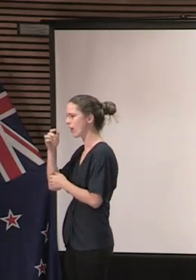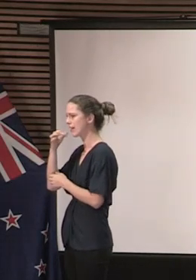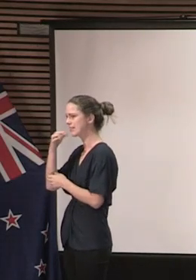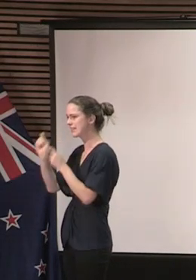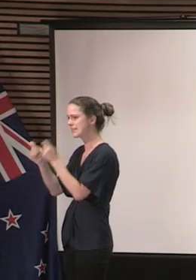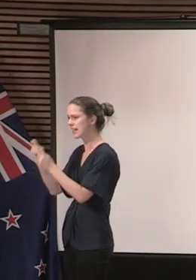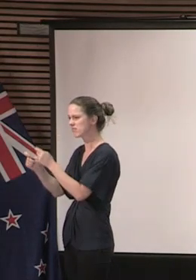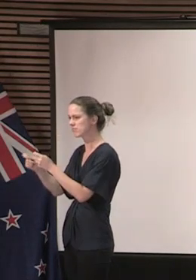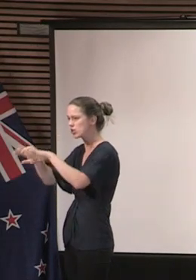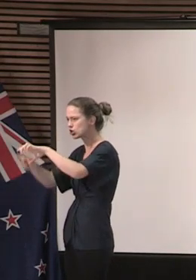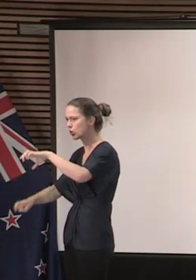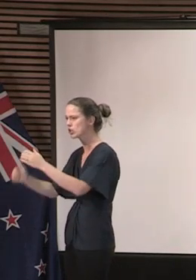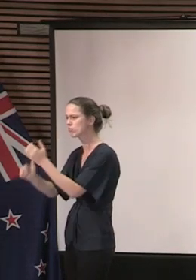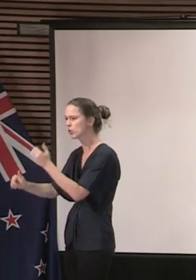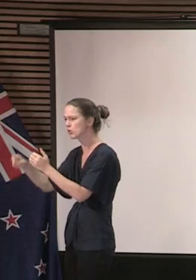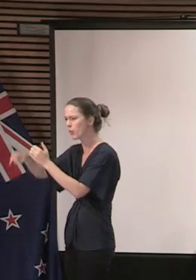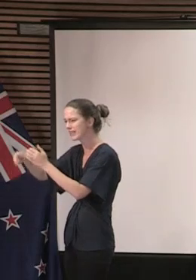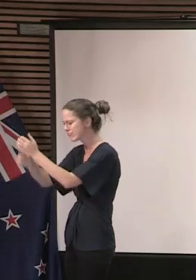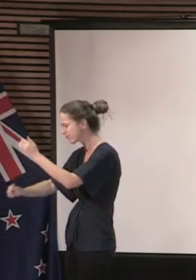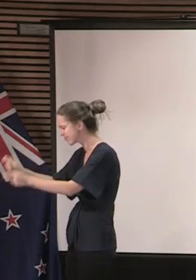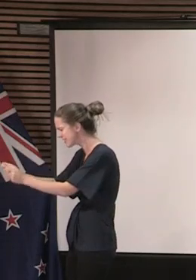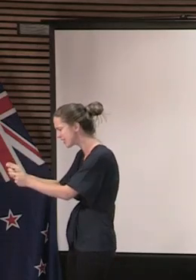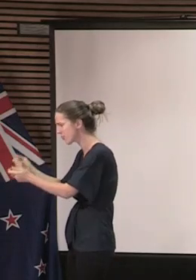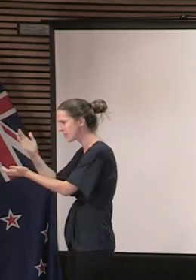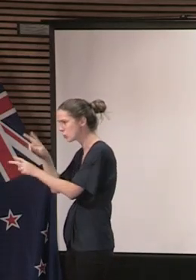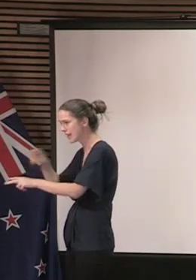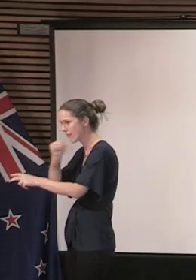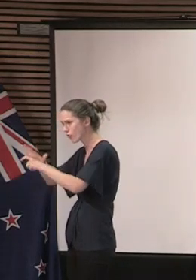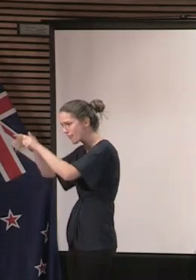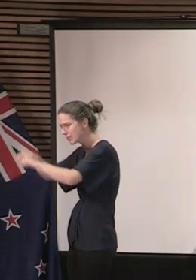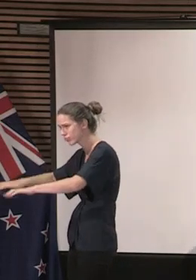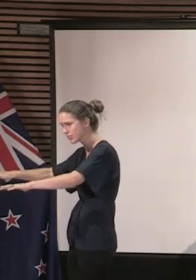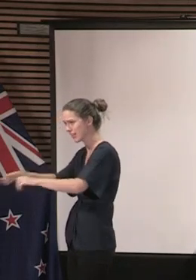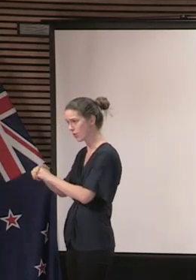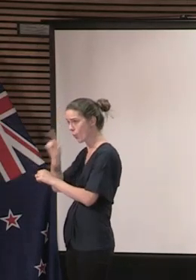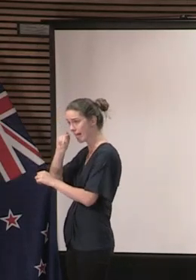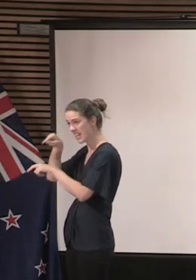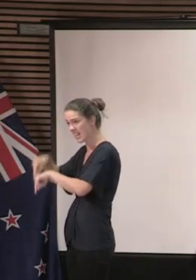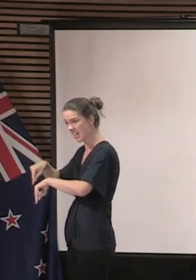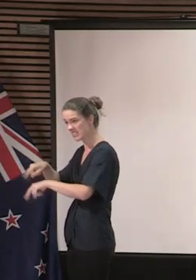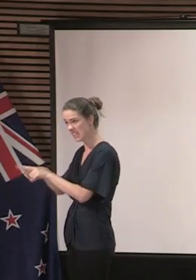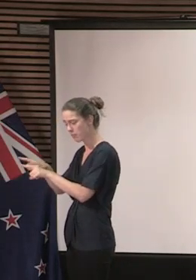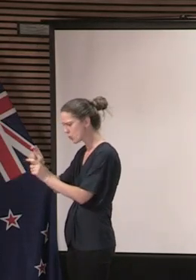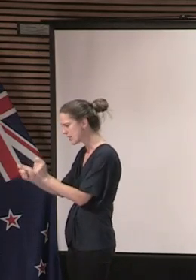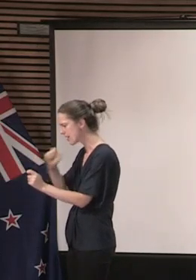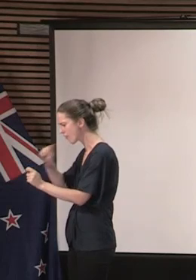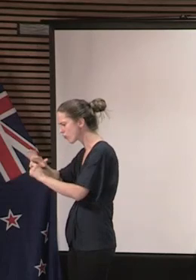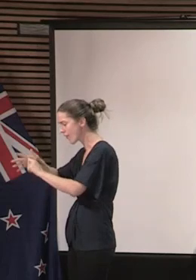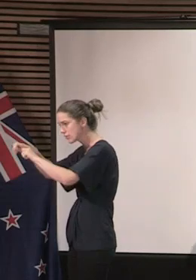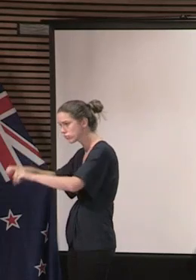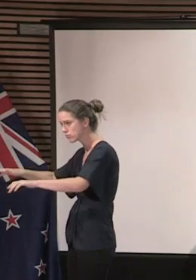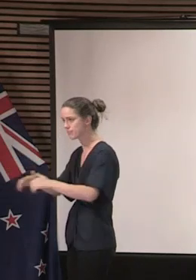how widespread it is. Is that something that we can do? And if we can do it, is it something we would look at doing?